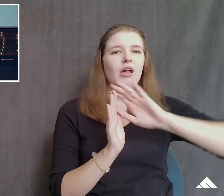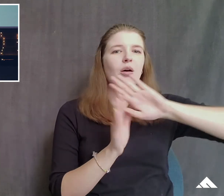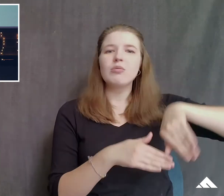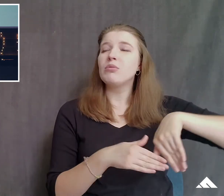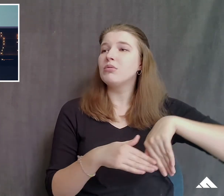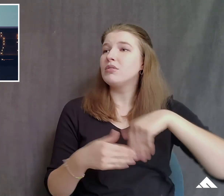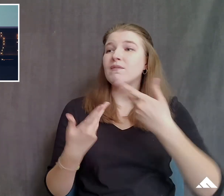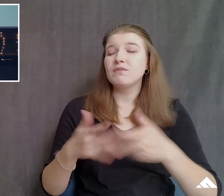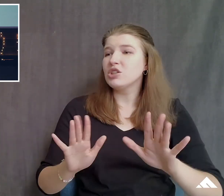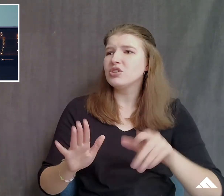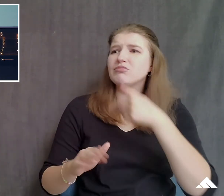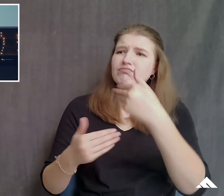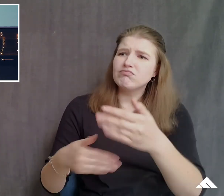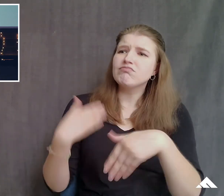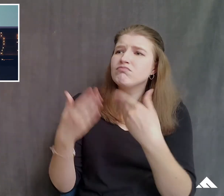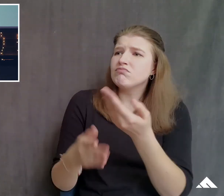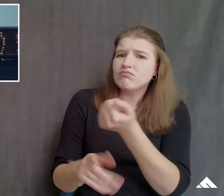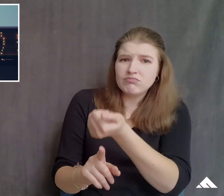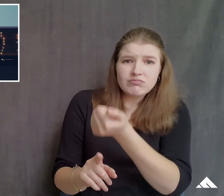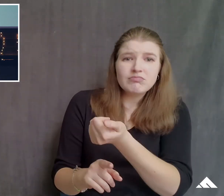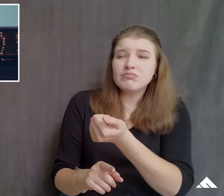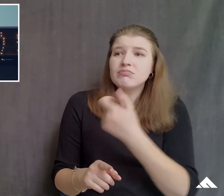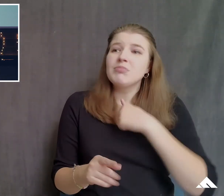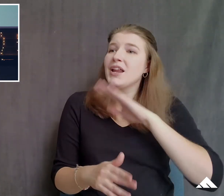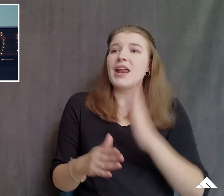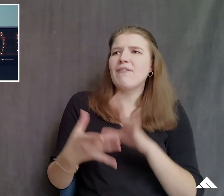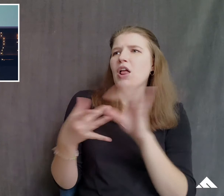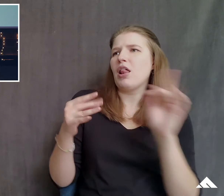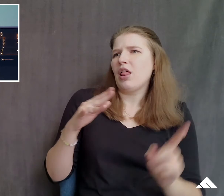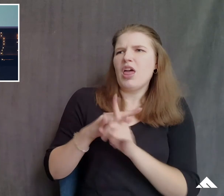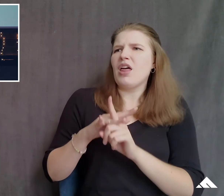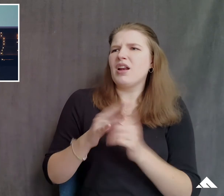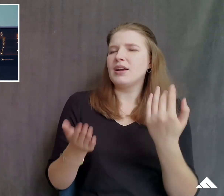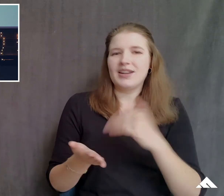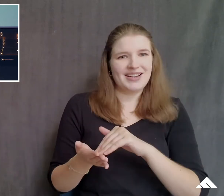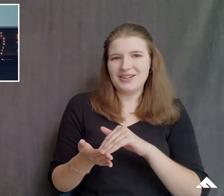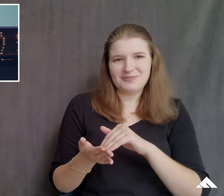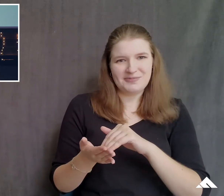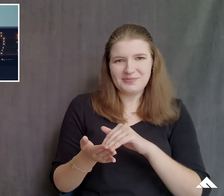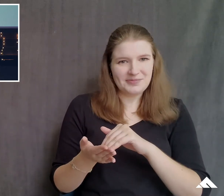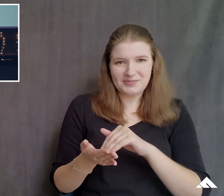Go on your way. I'll never bring this up again.